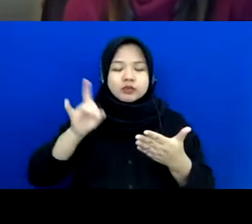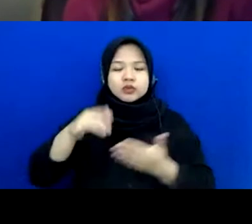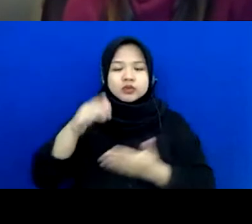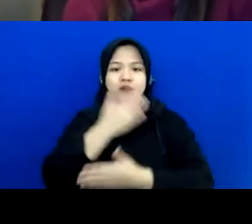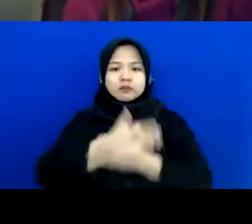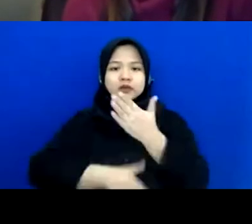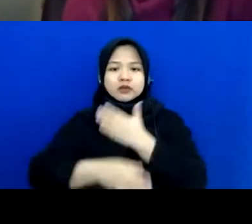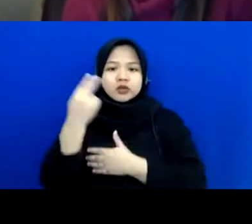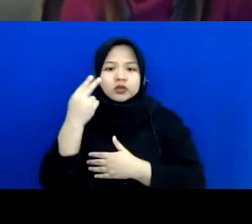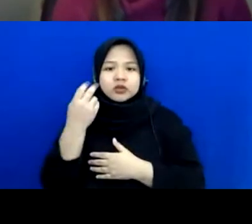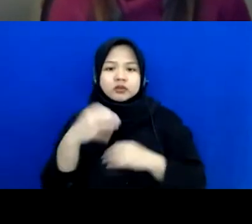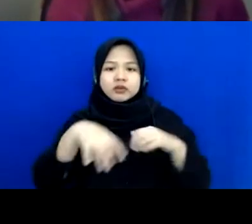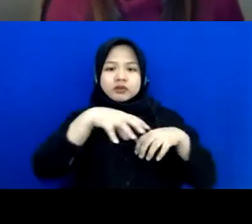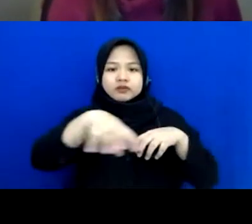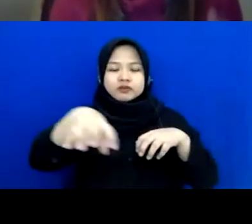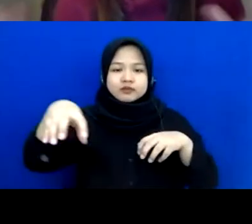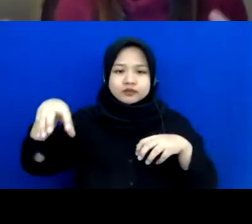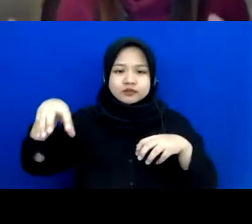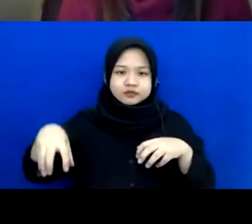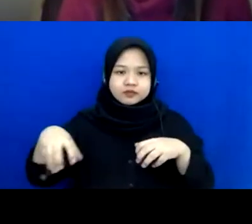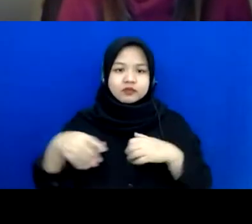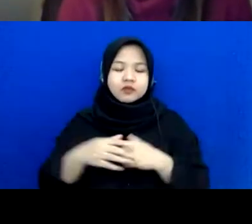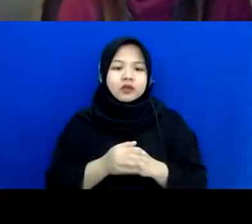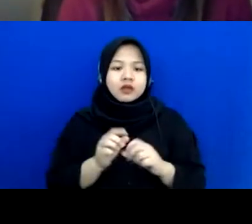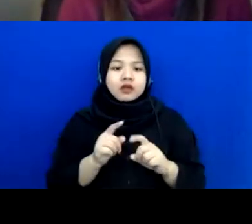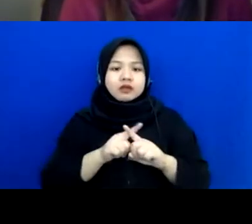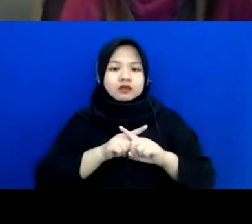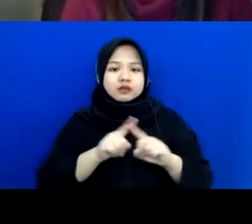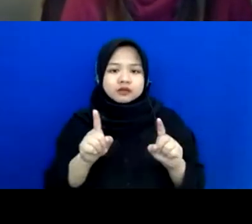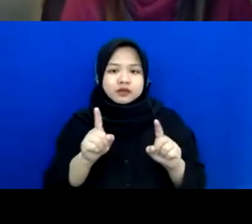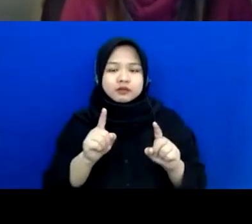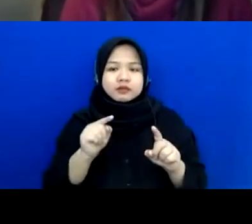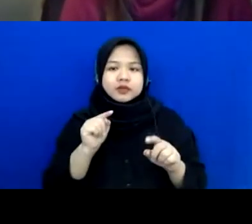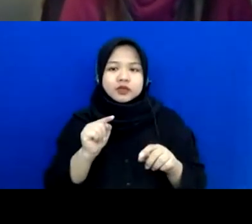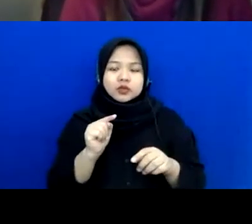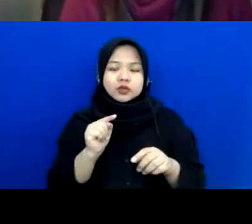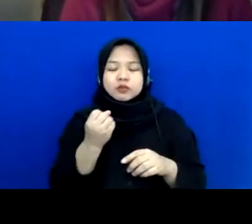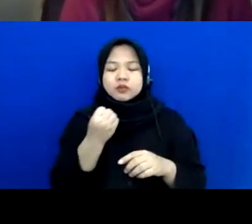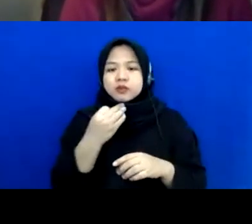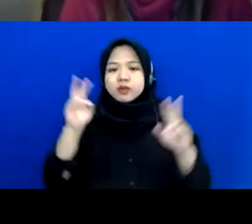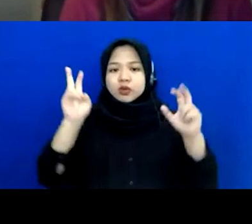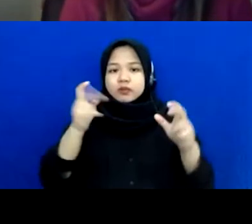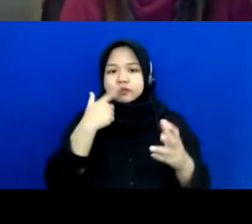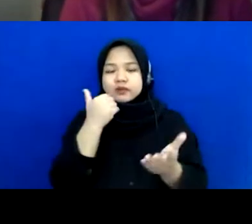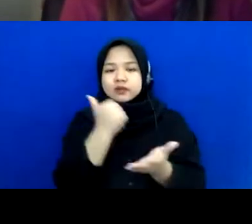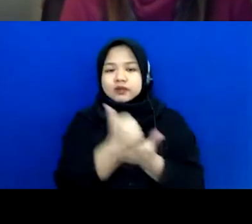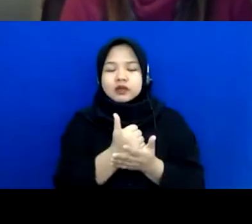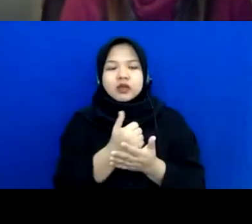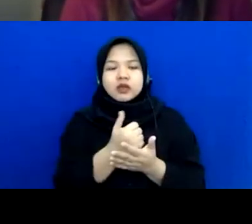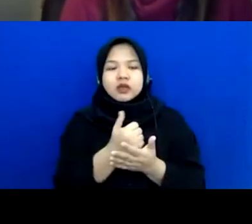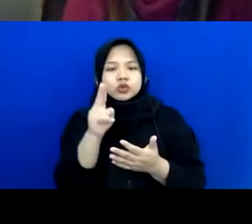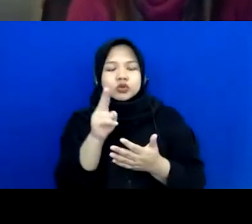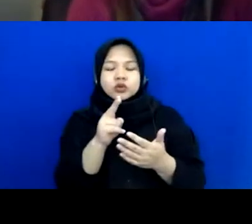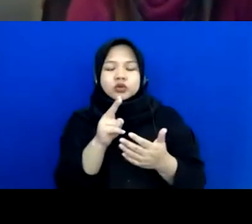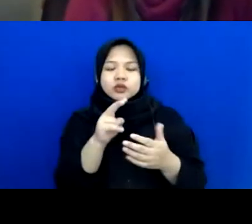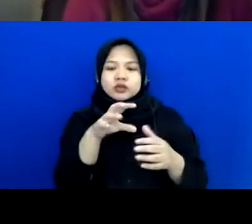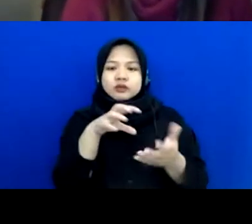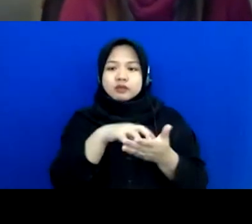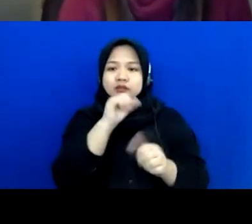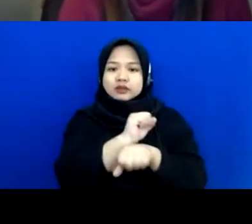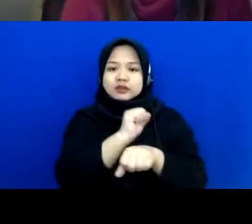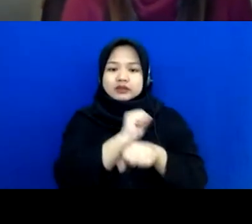other areas as well, but it's really this main topic of employment discrimination that is